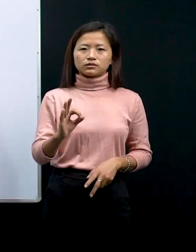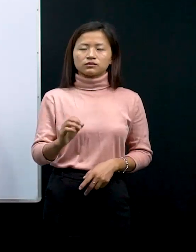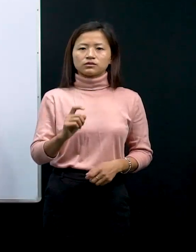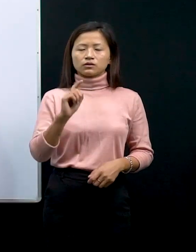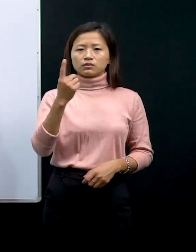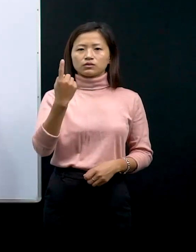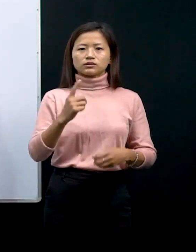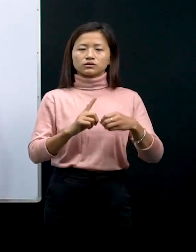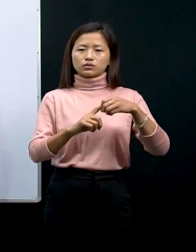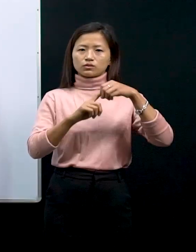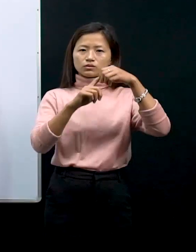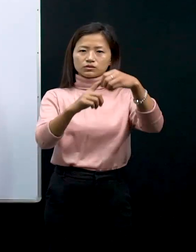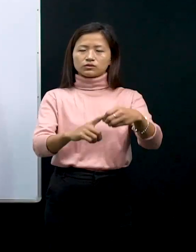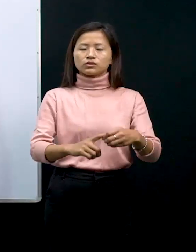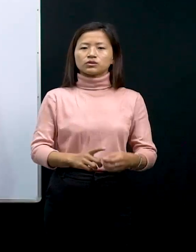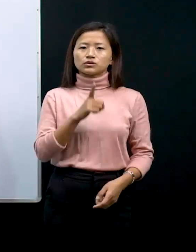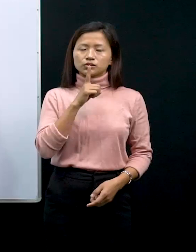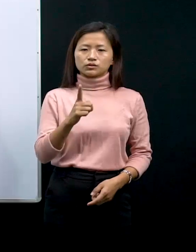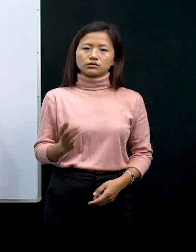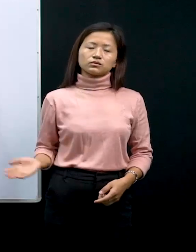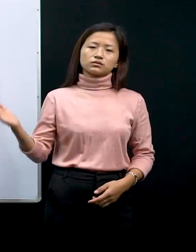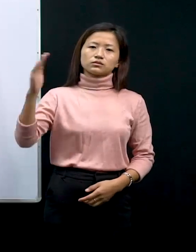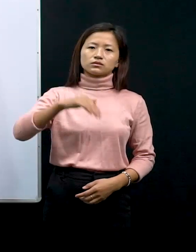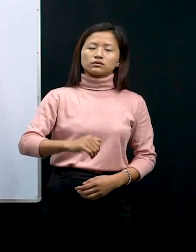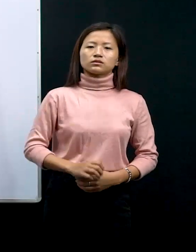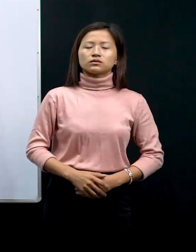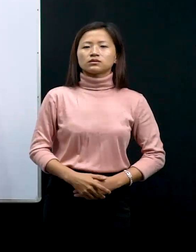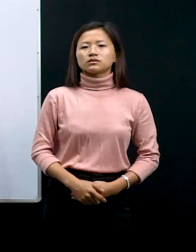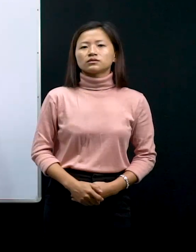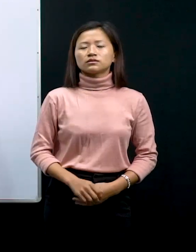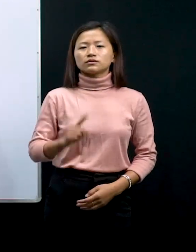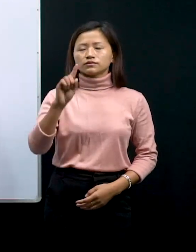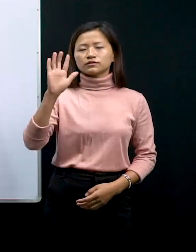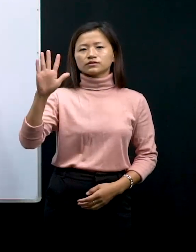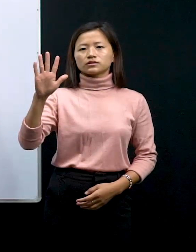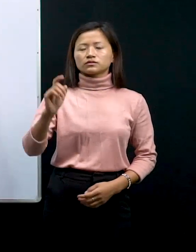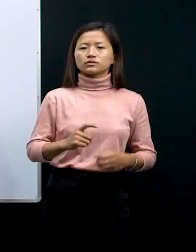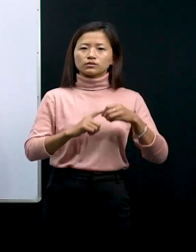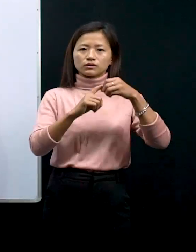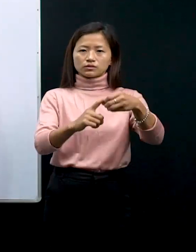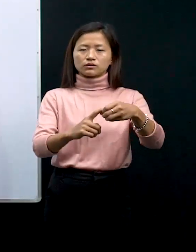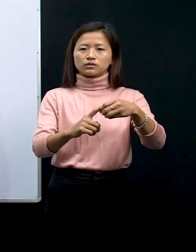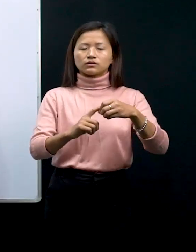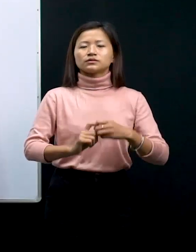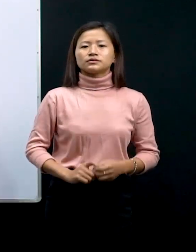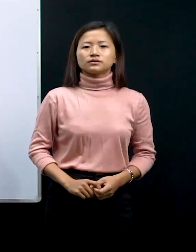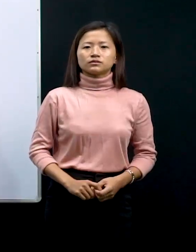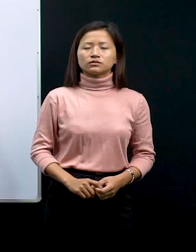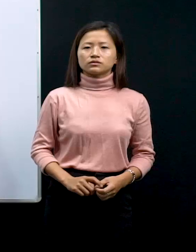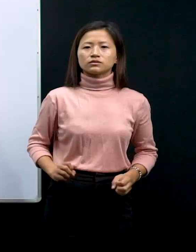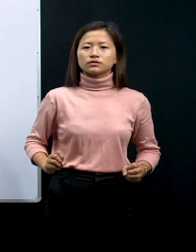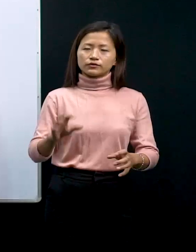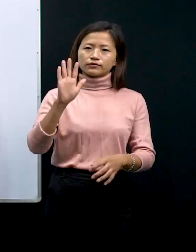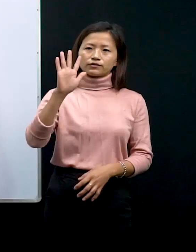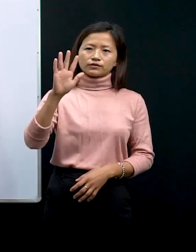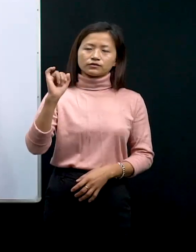of 5 marks sure to comes. Only one exercise. Around 15 questions are there. Out of 15 questions, in the beginning around